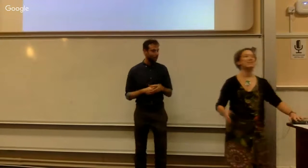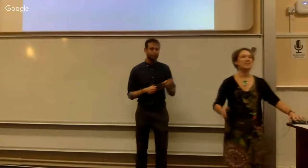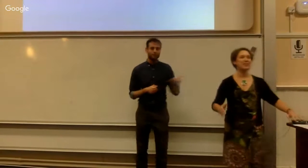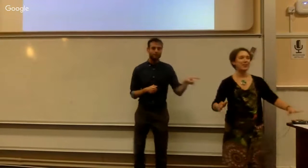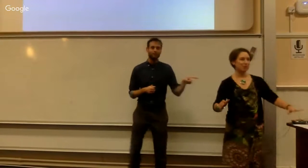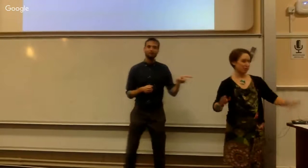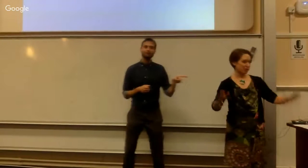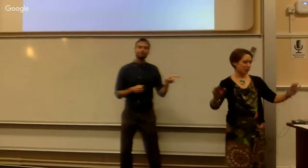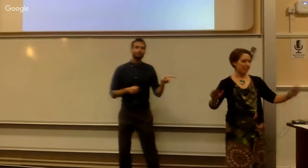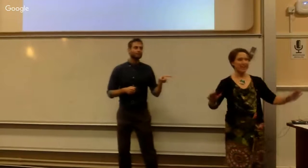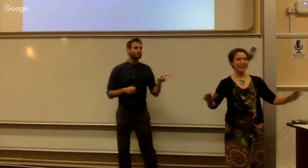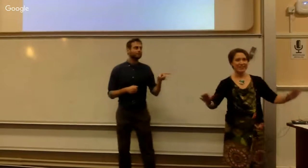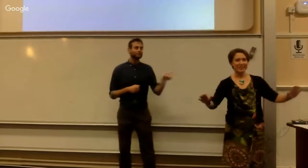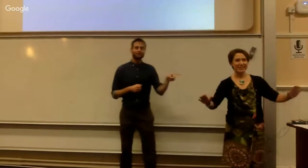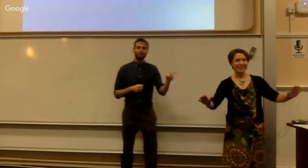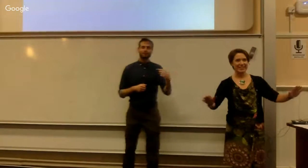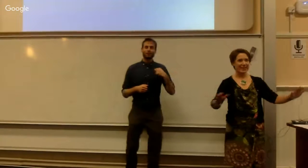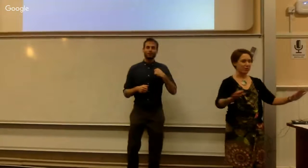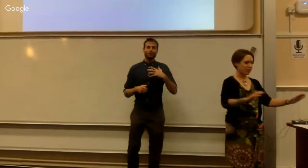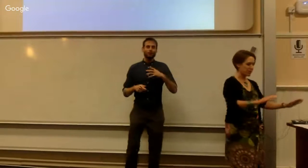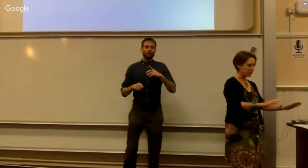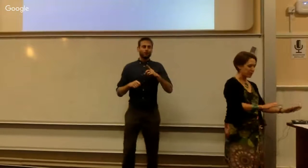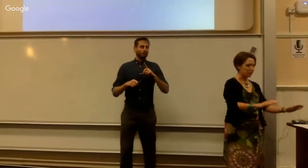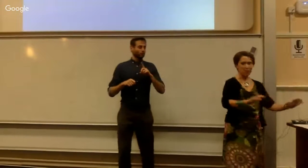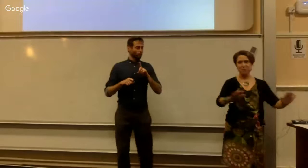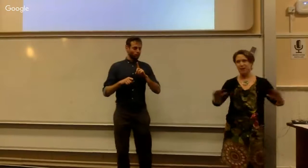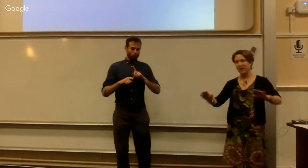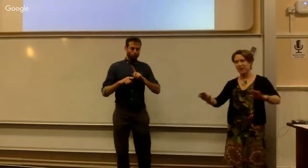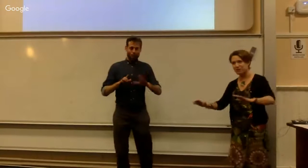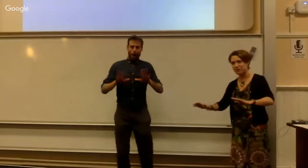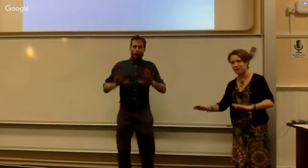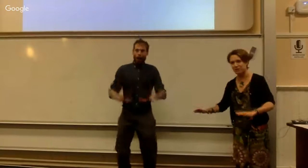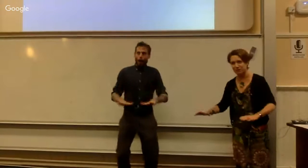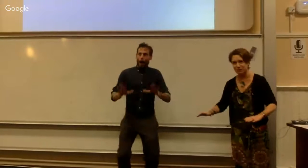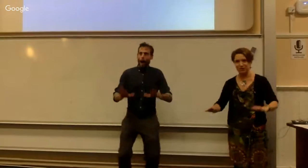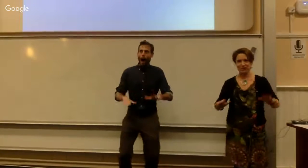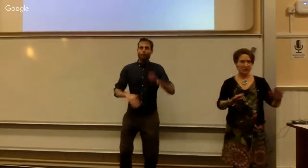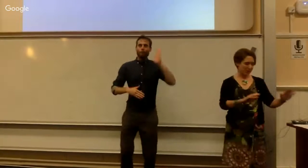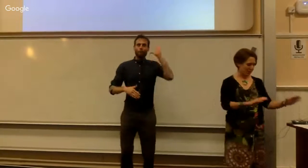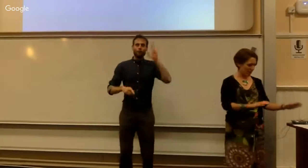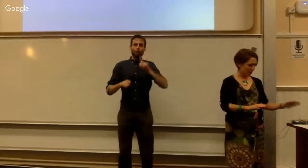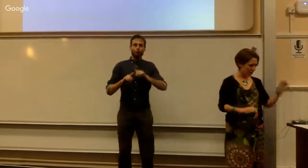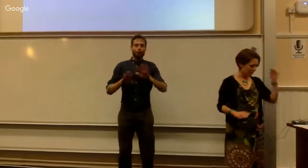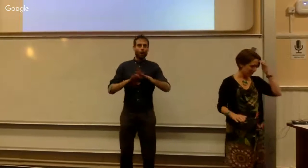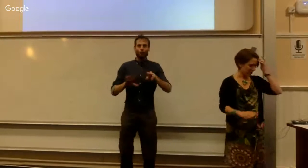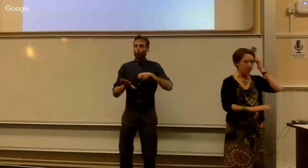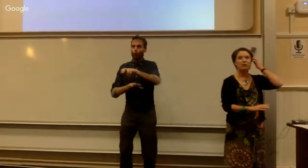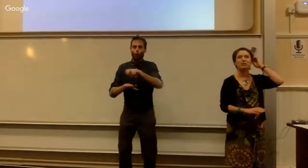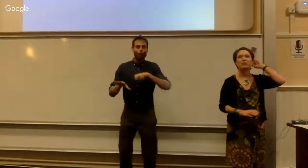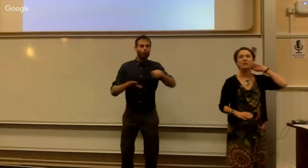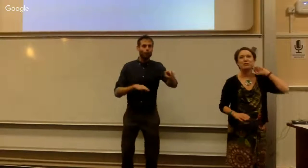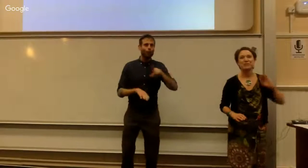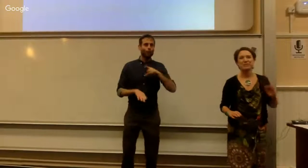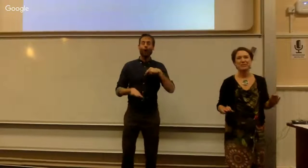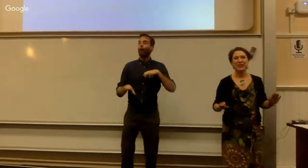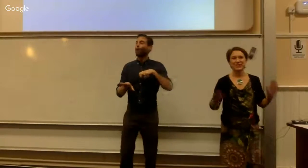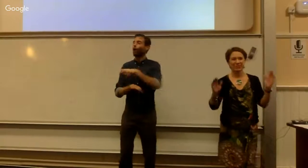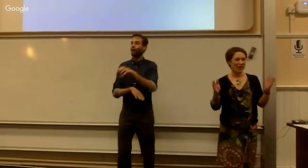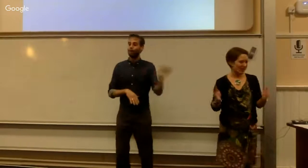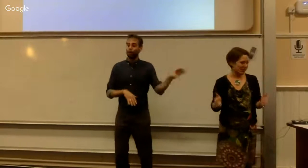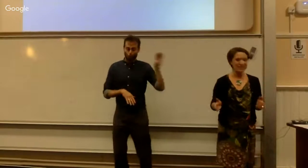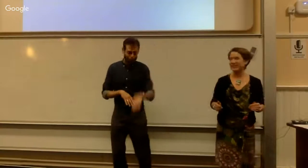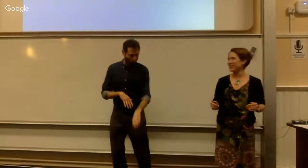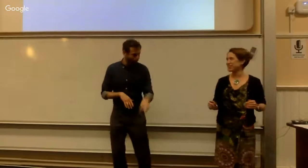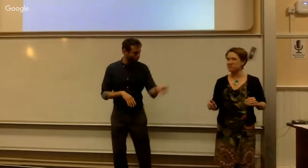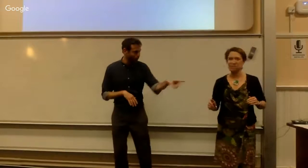I shall have to try not to get excited and not move too far away, or the microphones will go and smash on the floor.